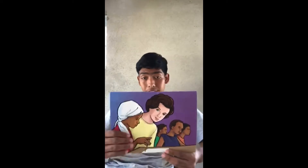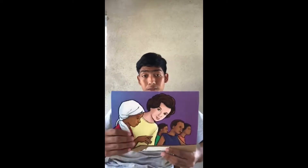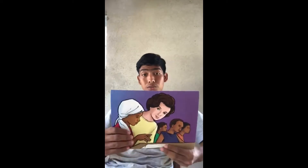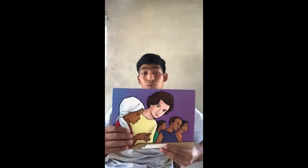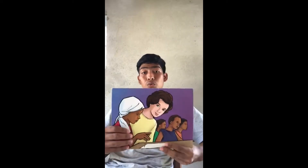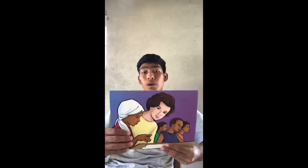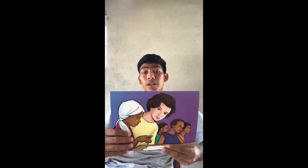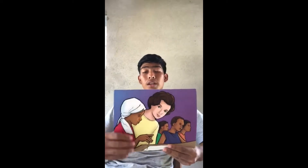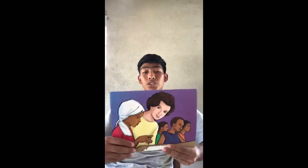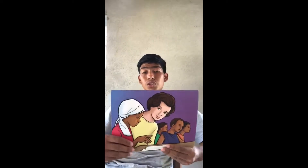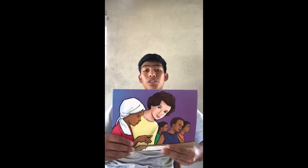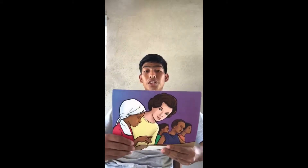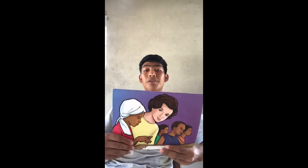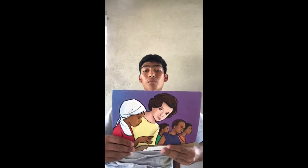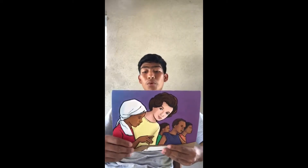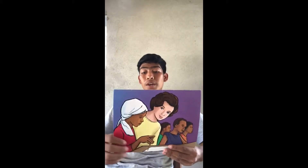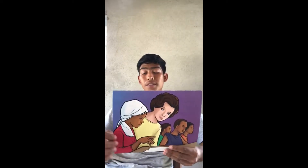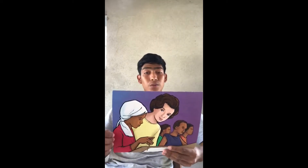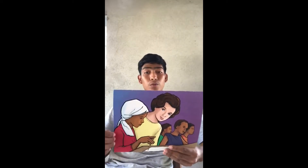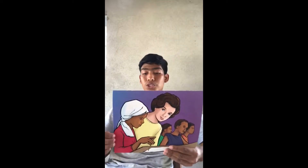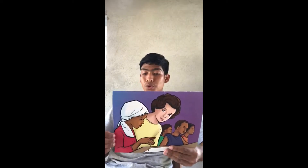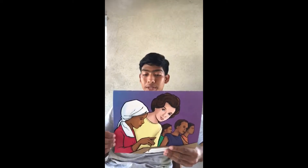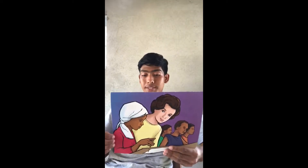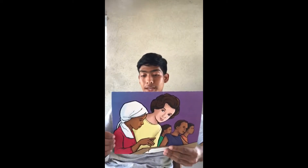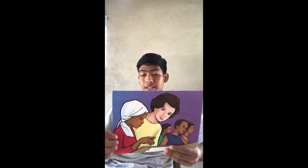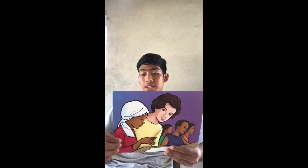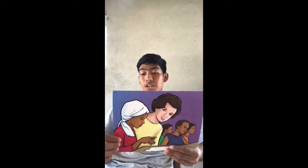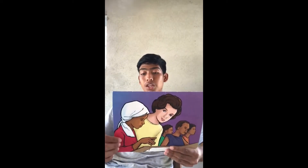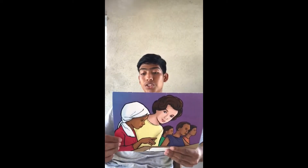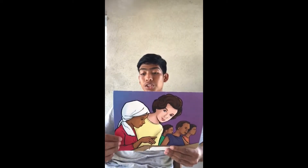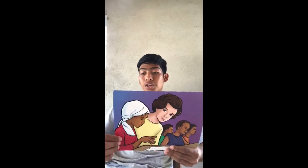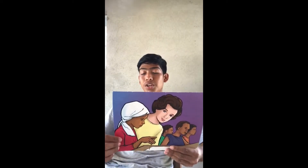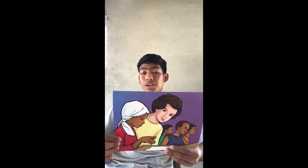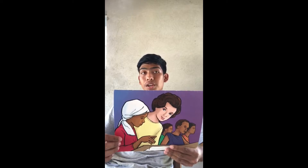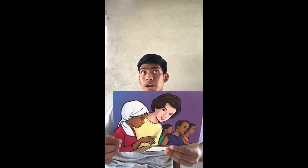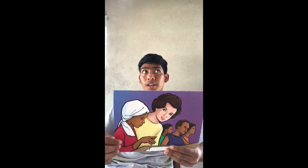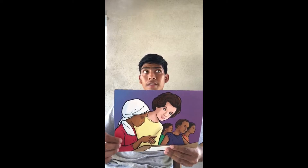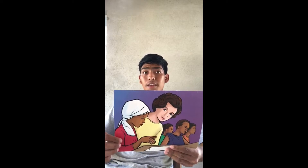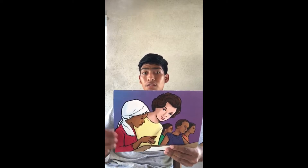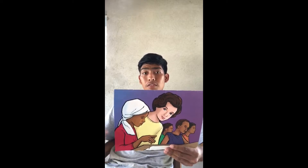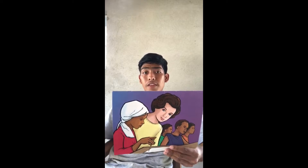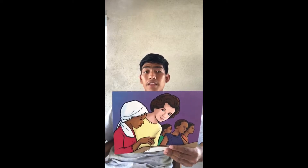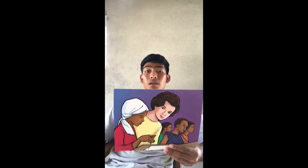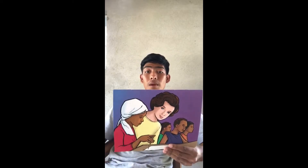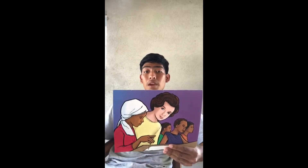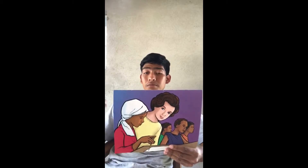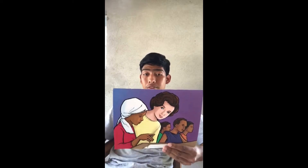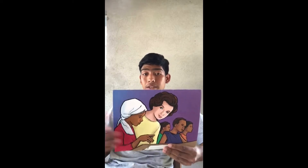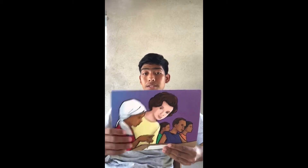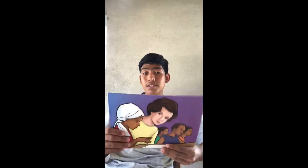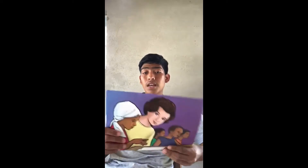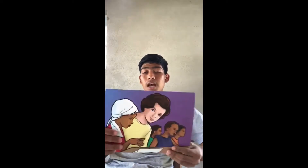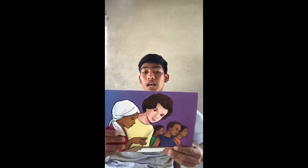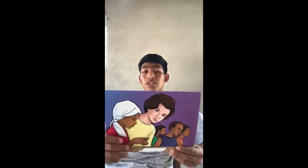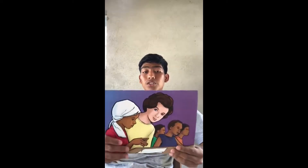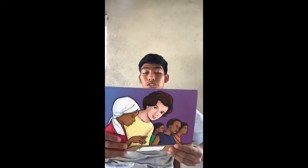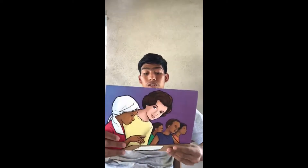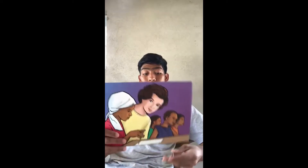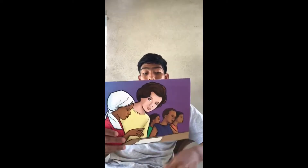to school and she could learn more, and Titi was so excited. And at the end of the day, they became friends, and Titi